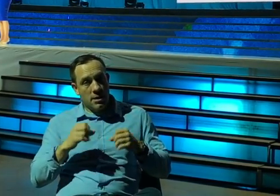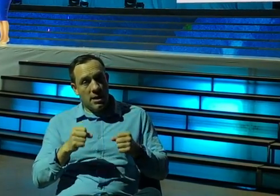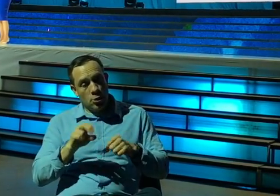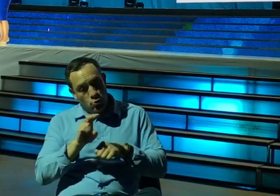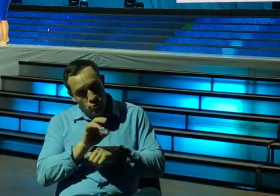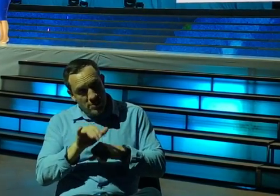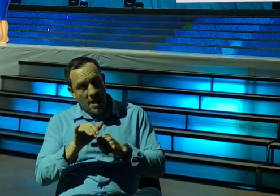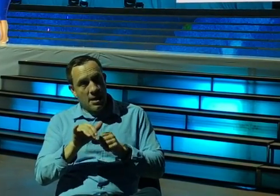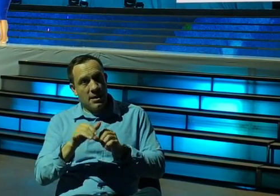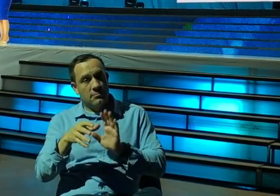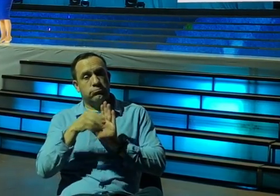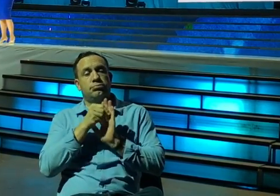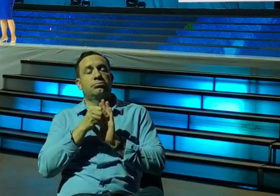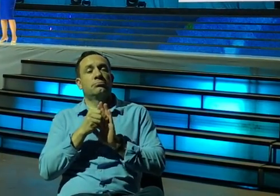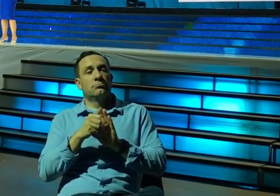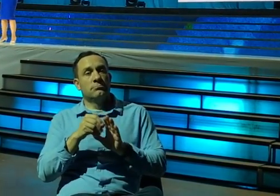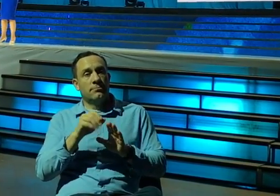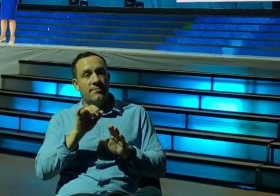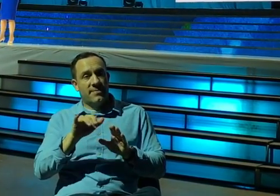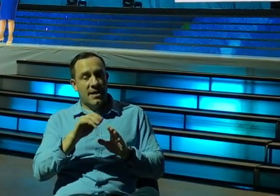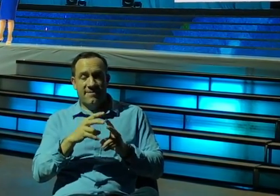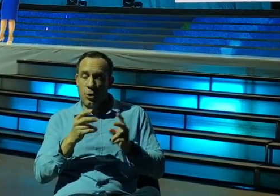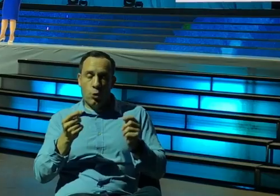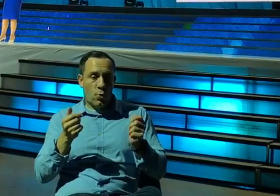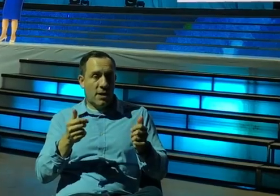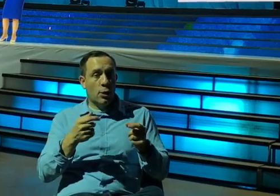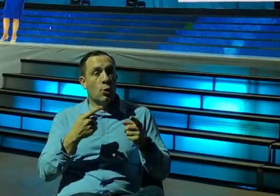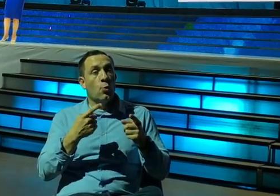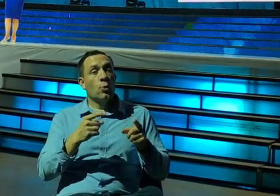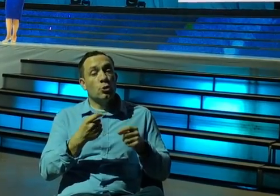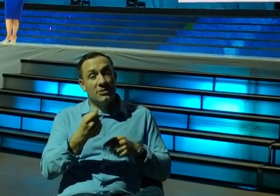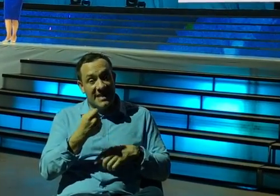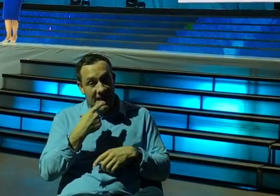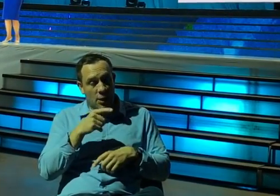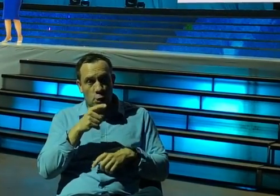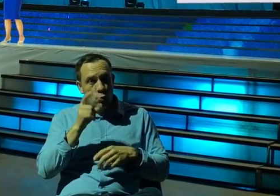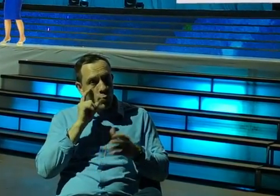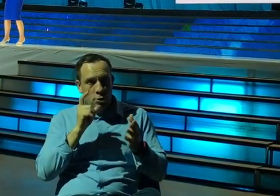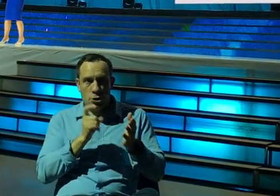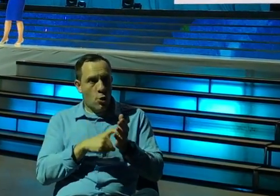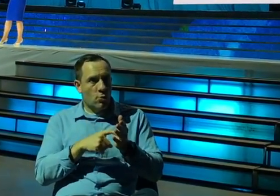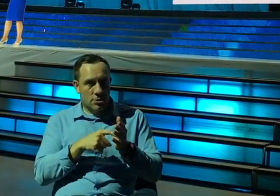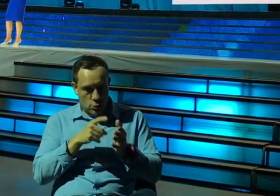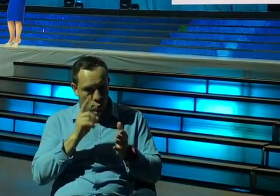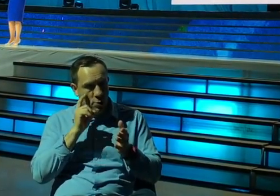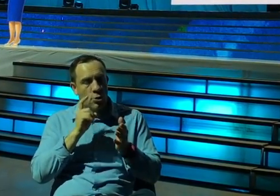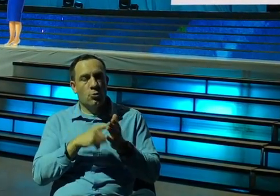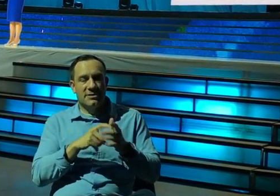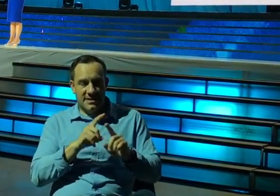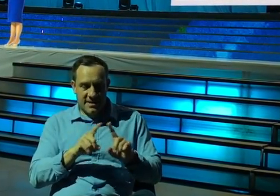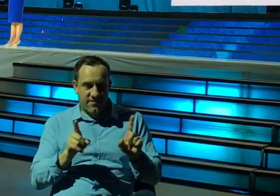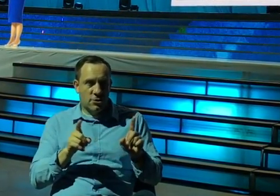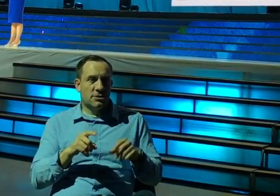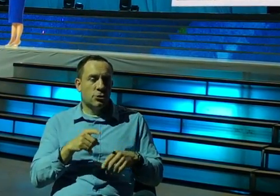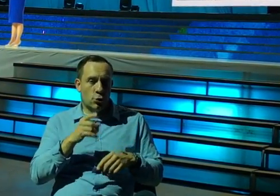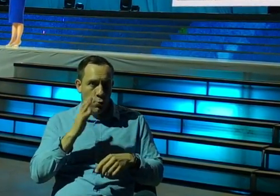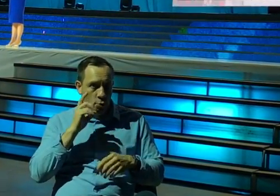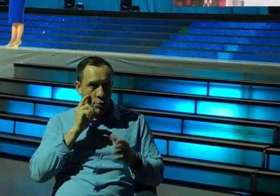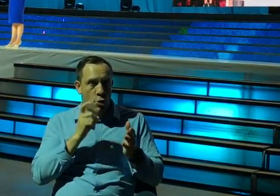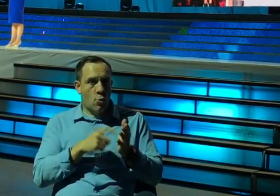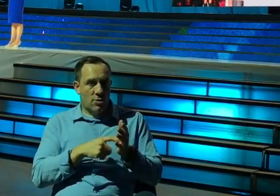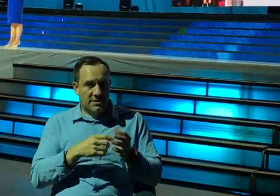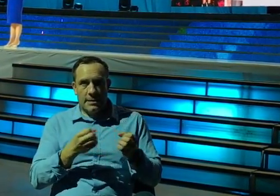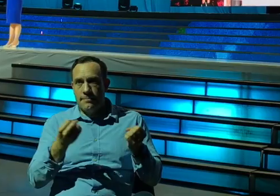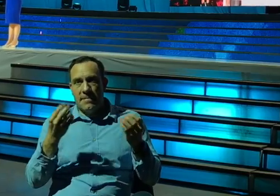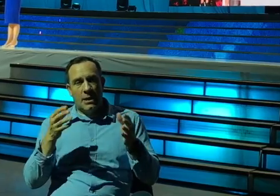really quickly. This is a formula that when you start taking it, you will notice it. You'll notice a difference, and you'll really notice it in